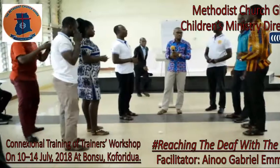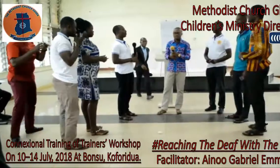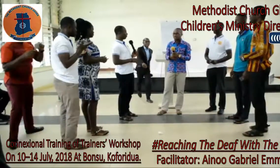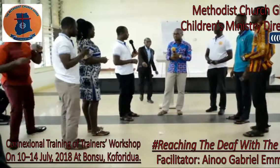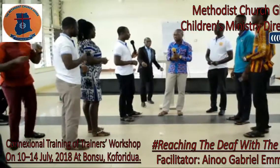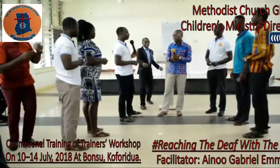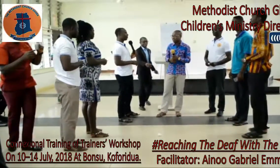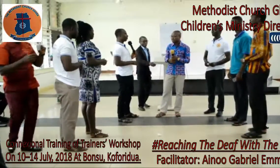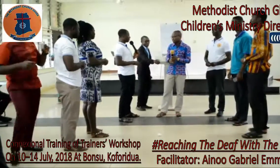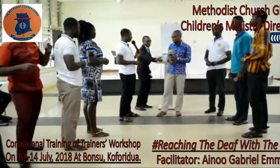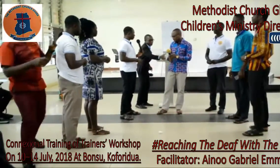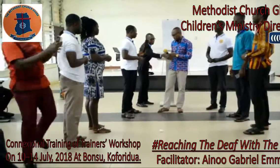Oh, good.